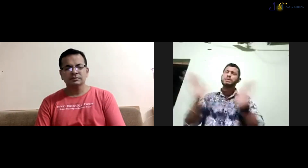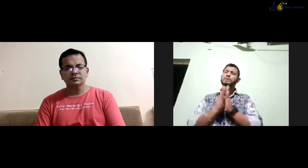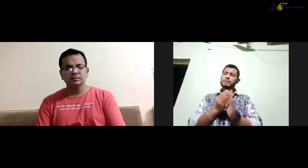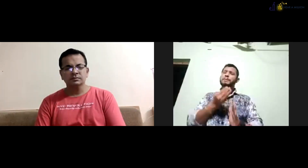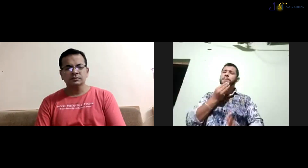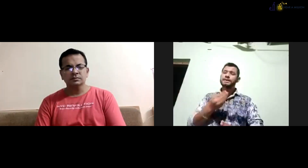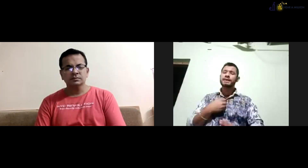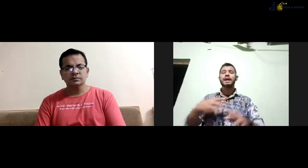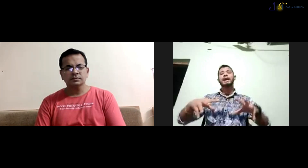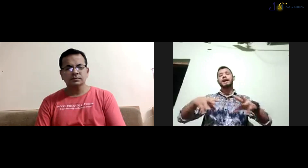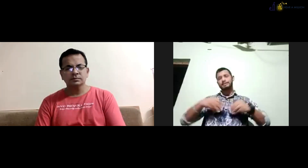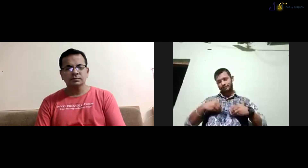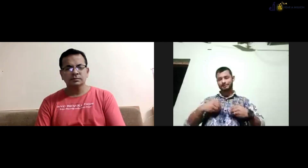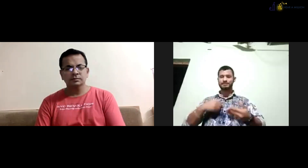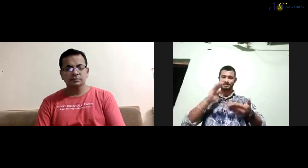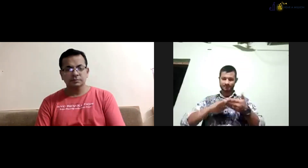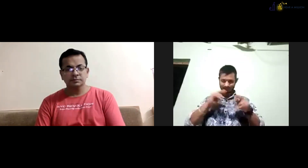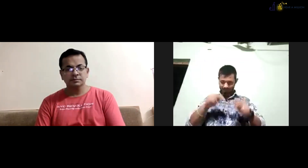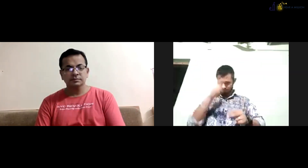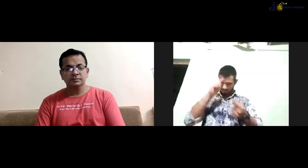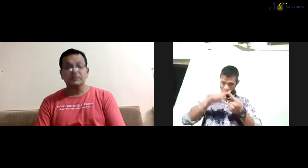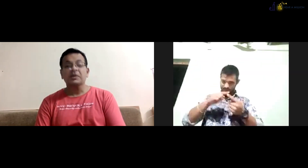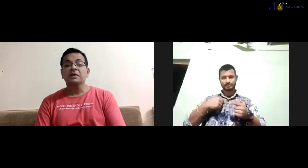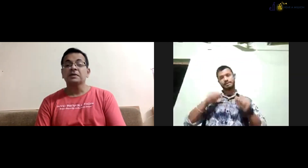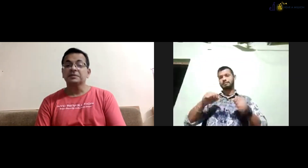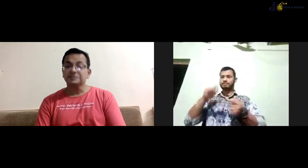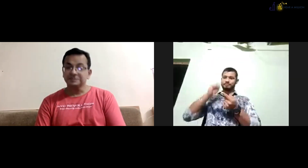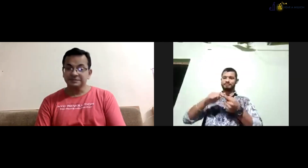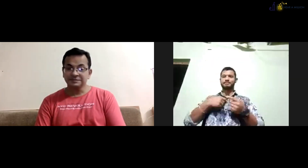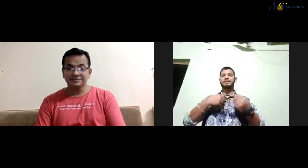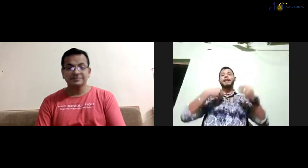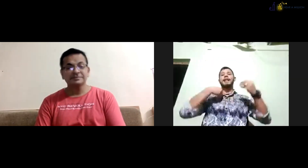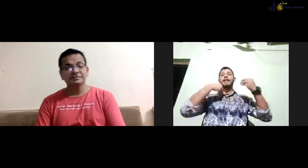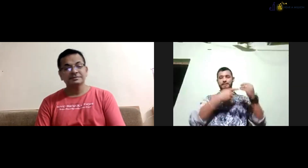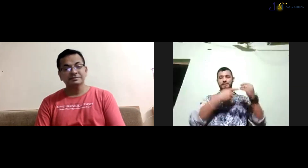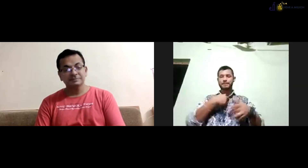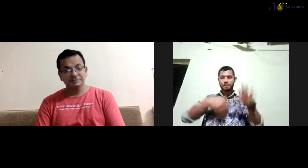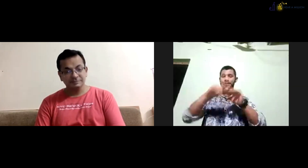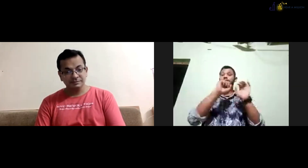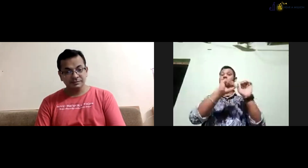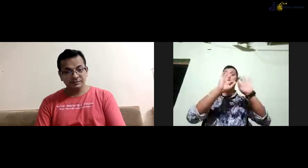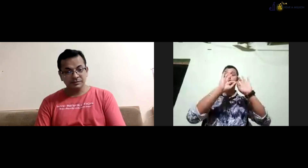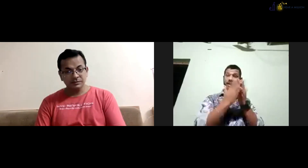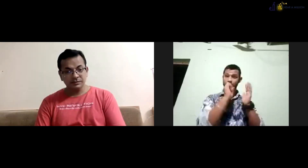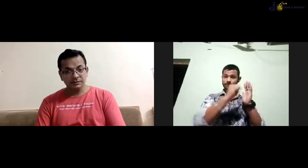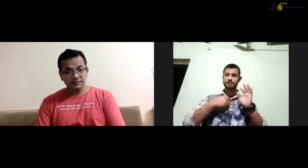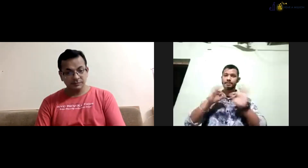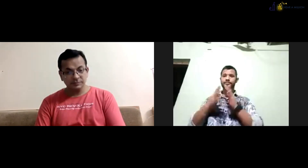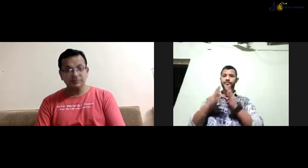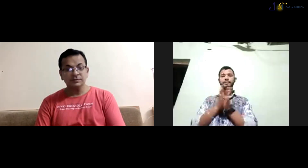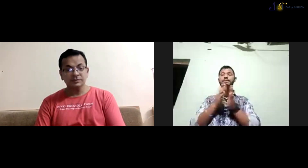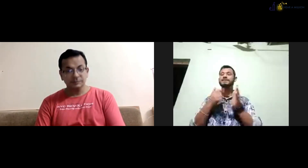I better may die. So she said no. She said no. She wanted to marry me